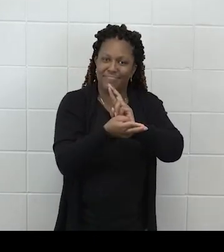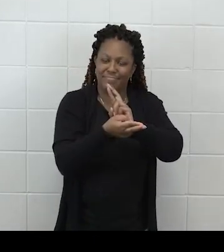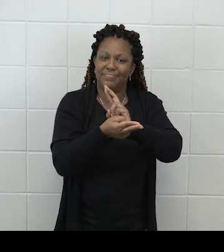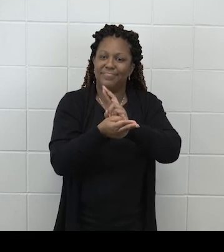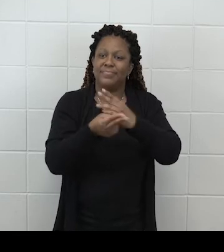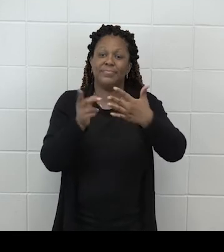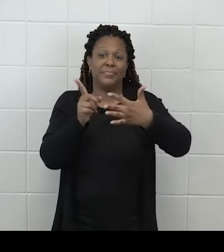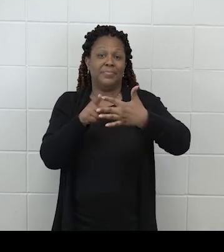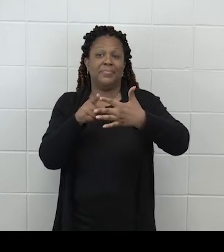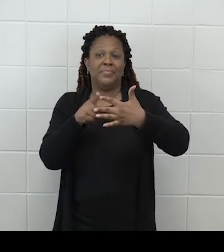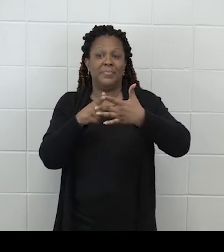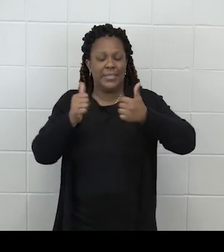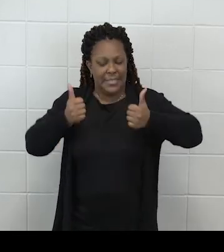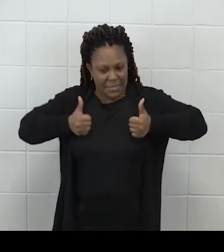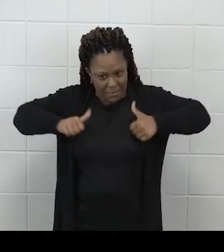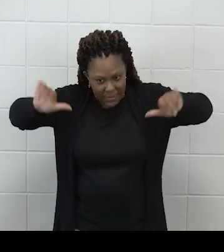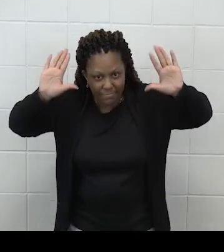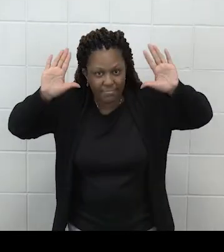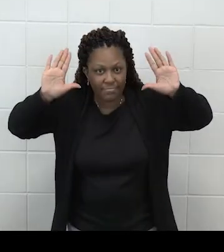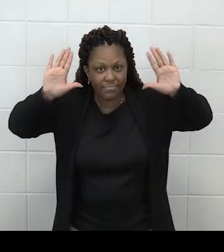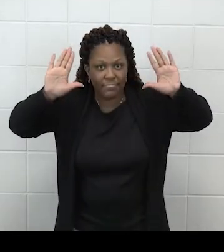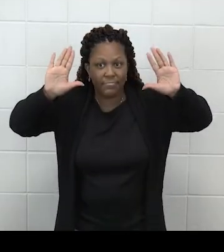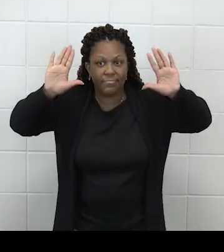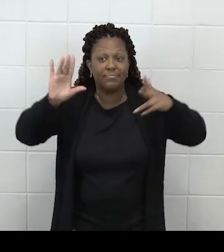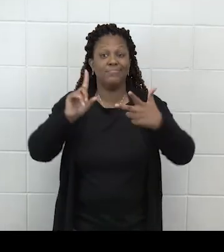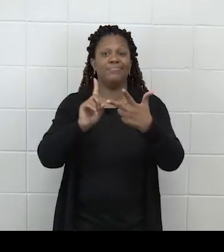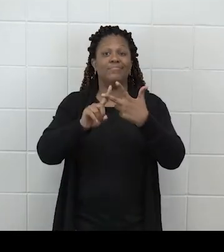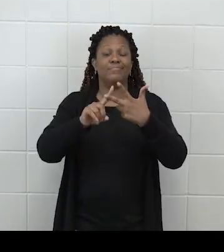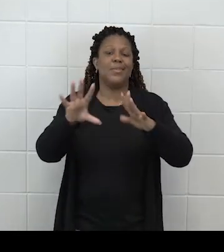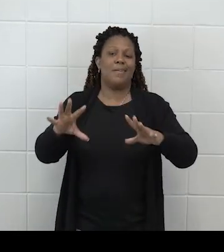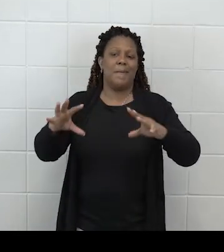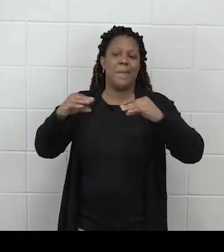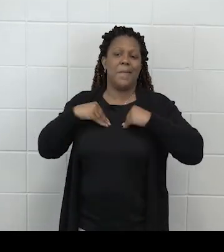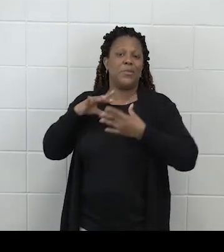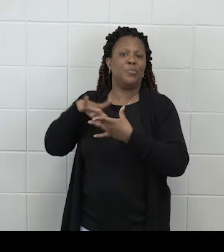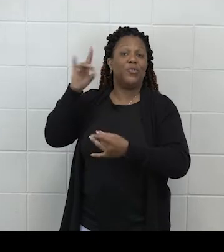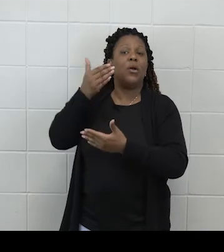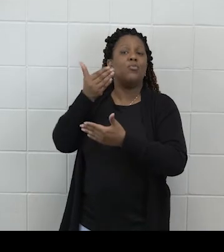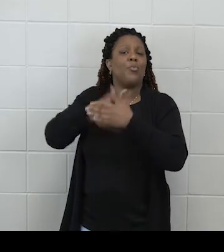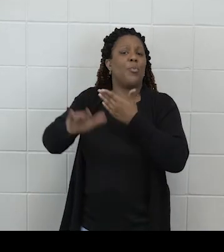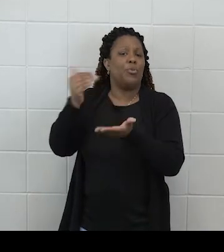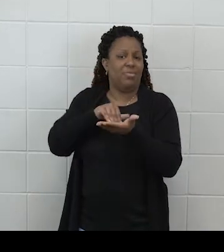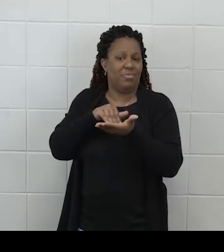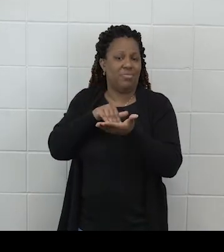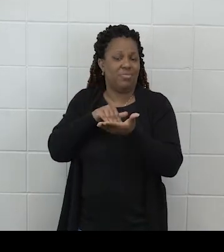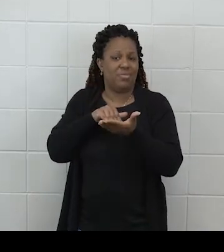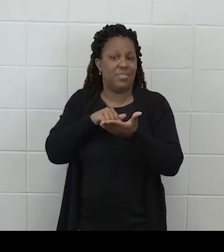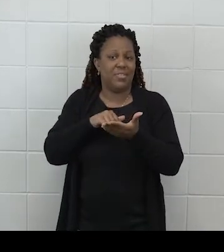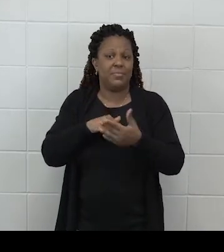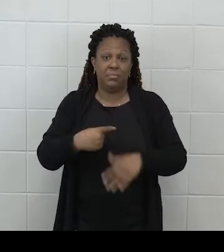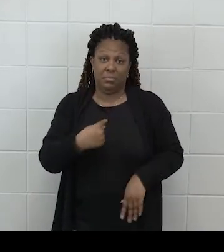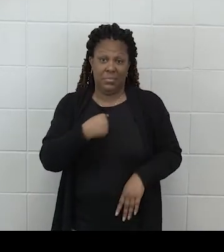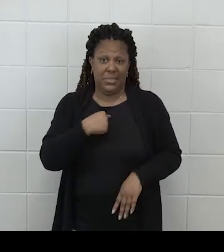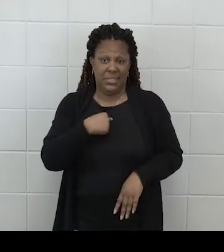to a spiritual rebirth. Now, I don't want to get into all the theological points of water